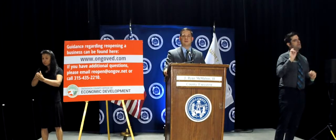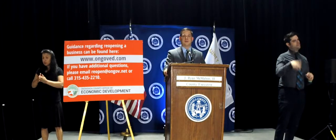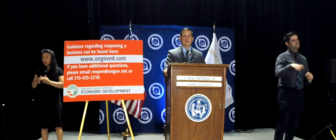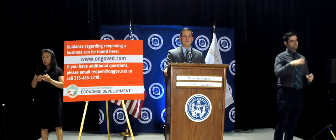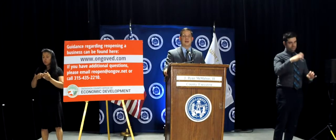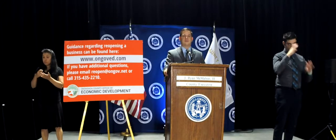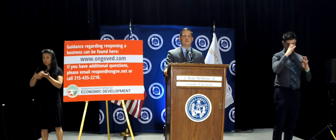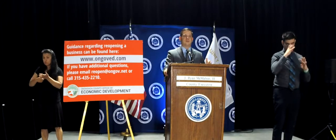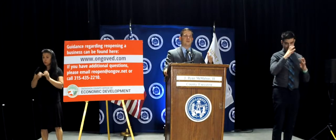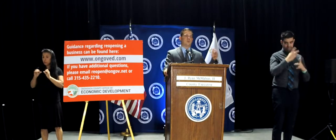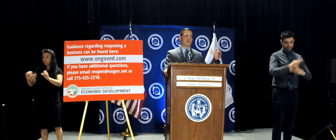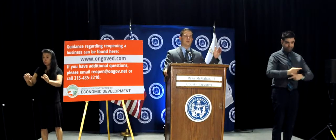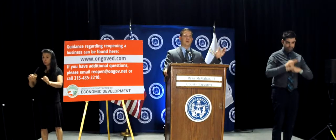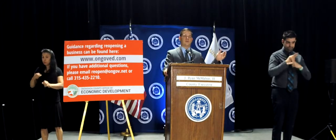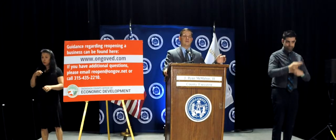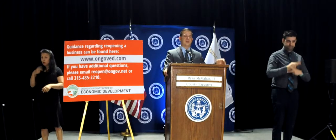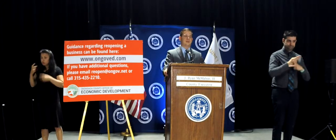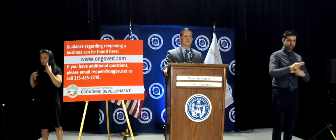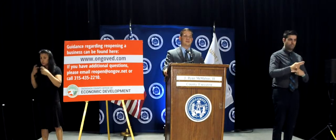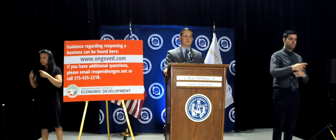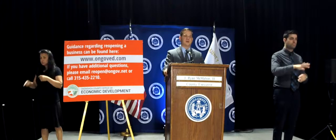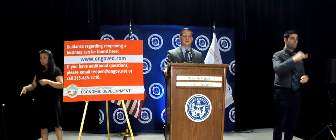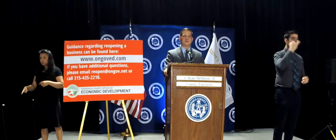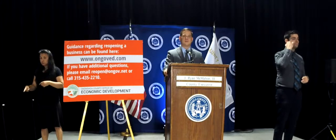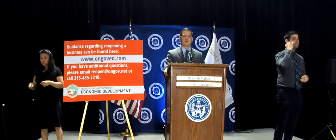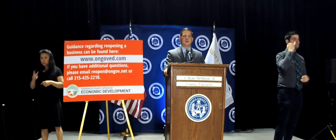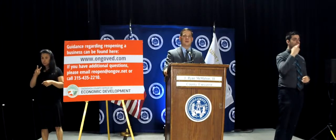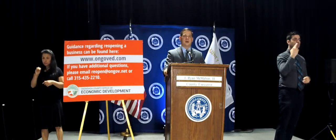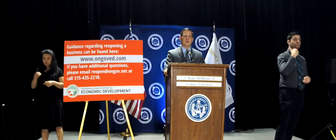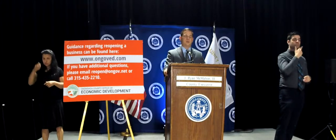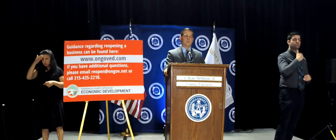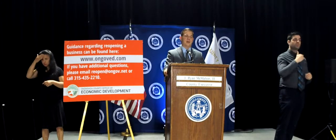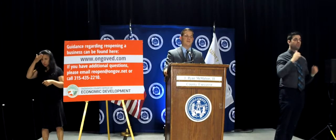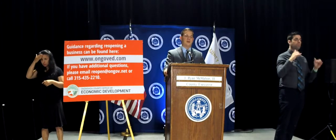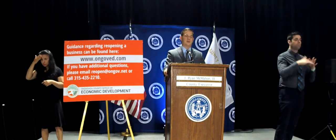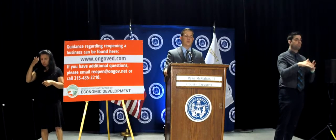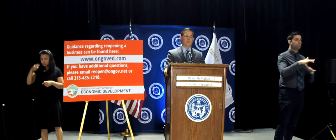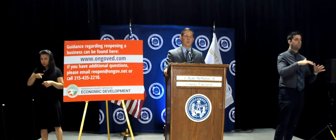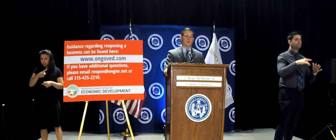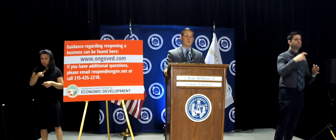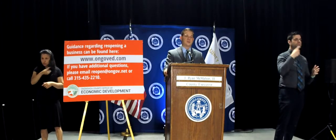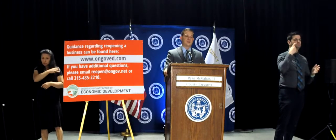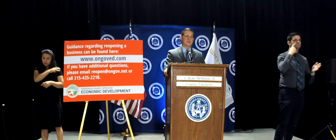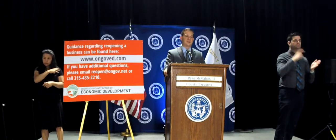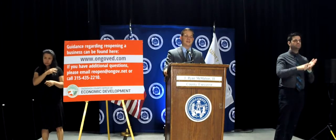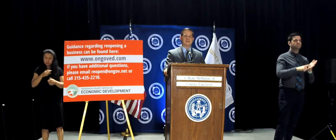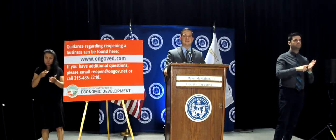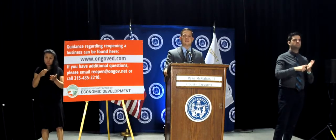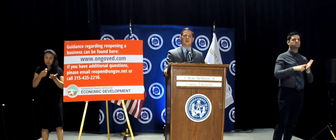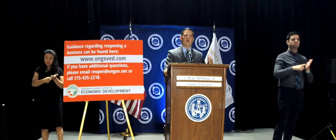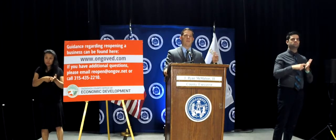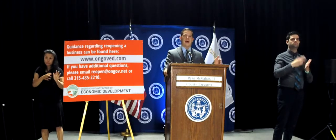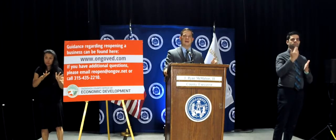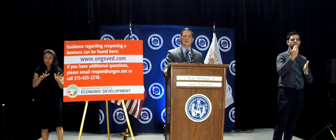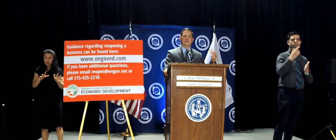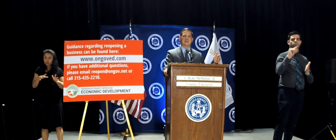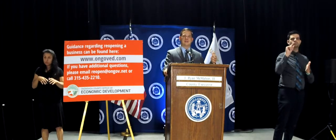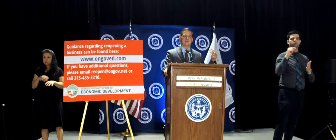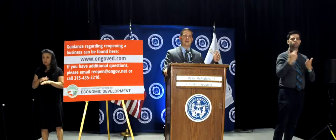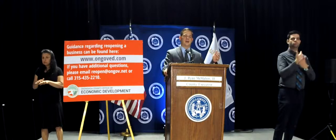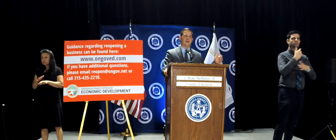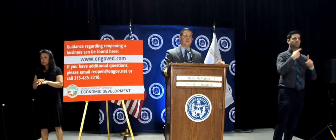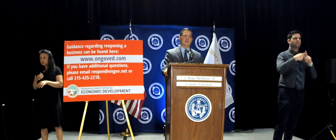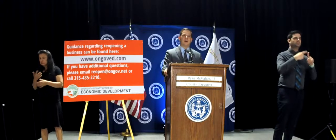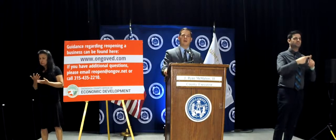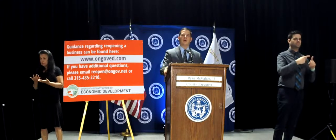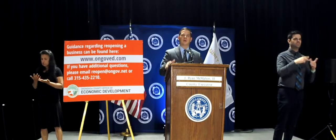get 10, 15, 20, 25 cases because of people not following the rules, that sets us all back, and that sets